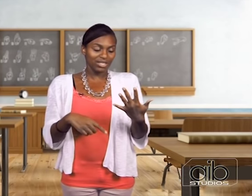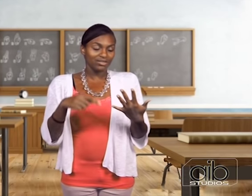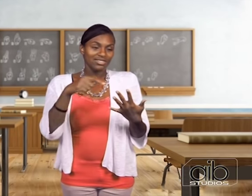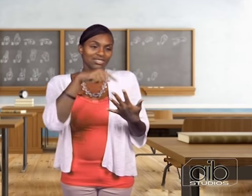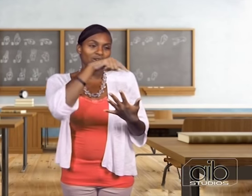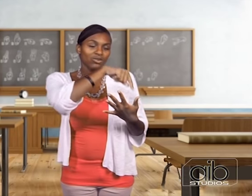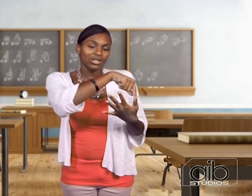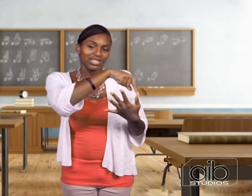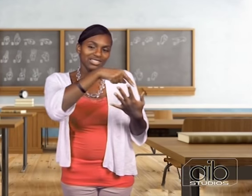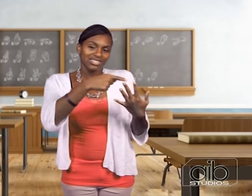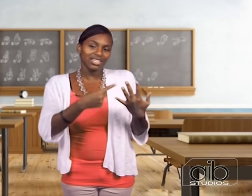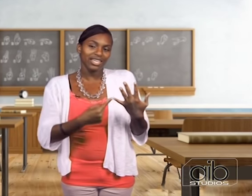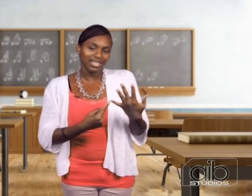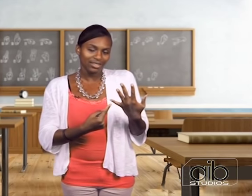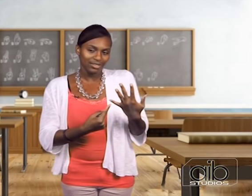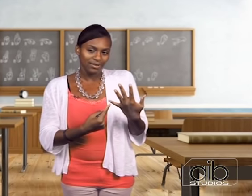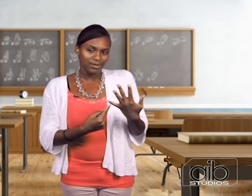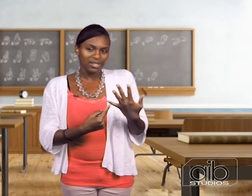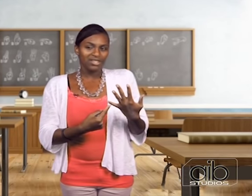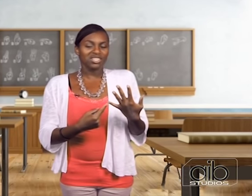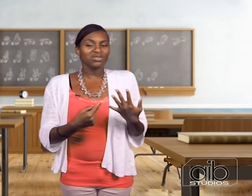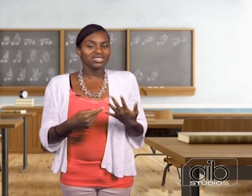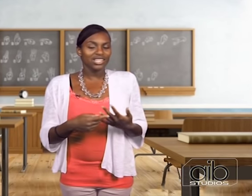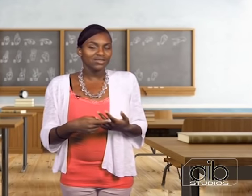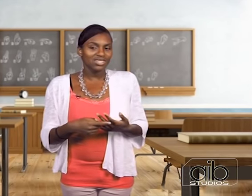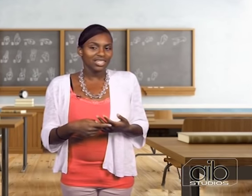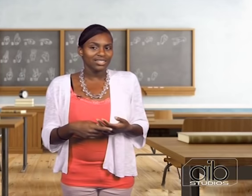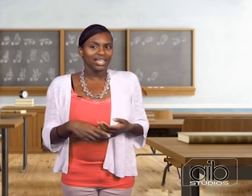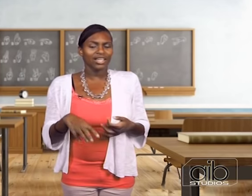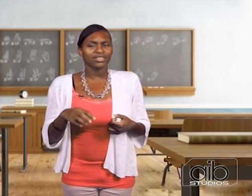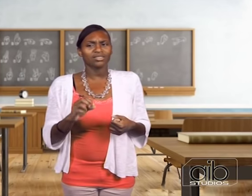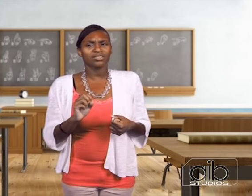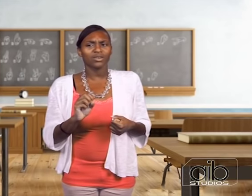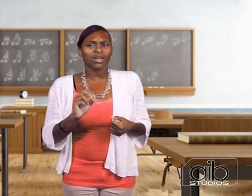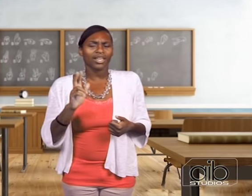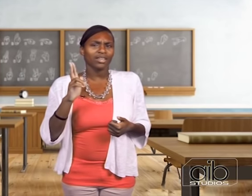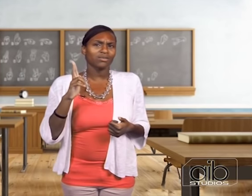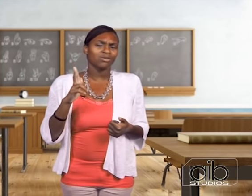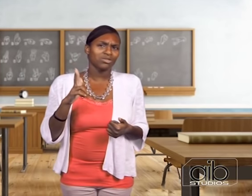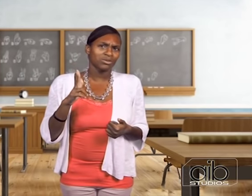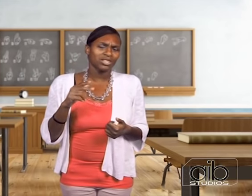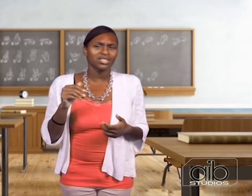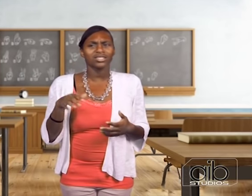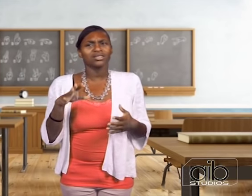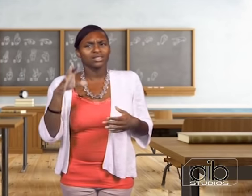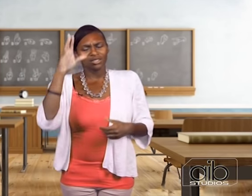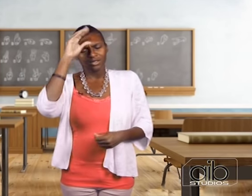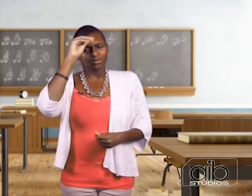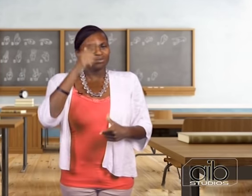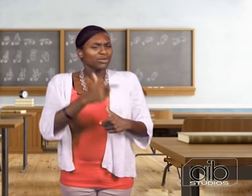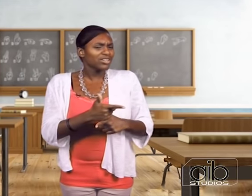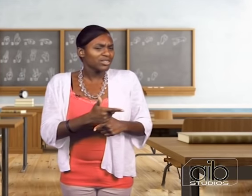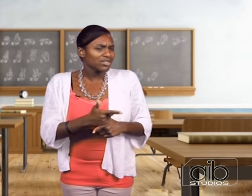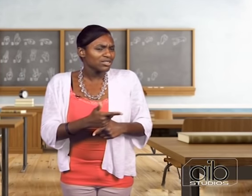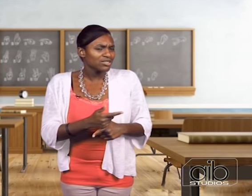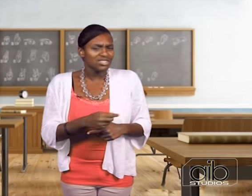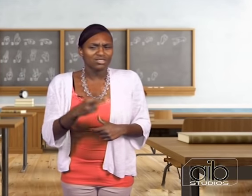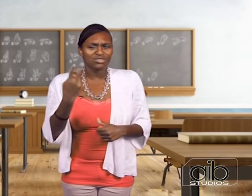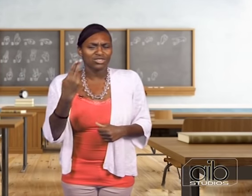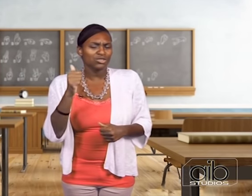here, this is called the listing hand. So instead of saying that, I have 3 brothers and